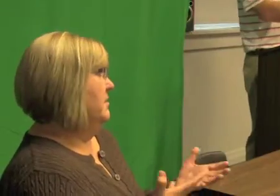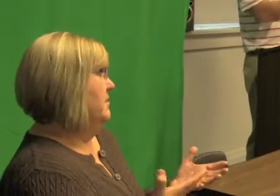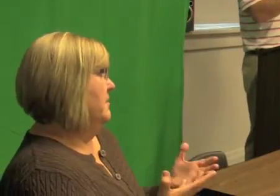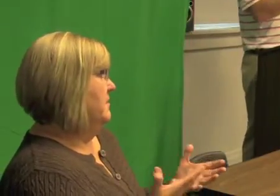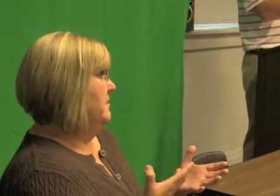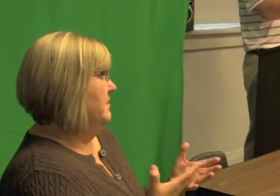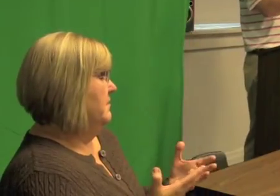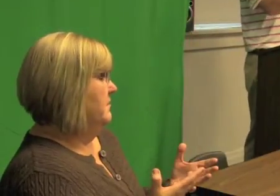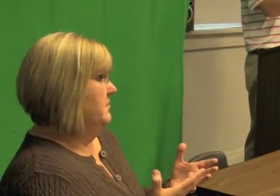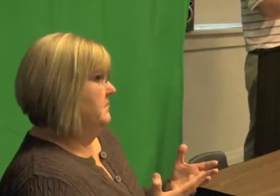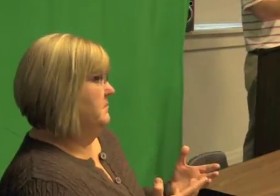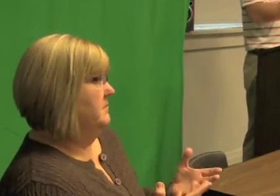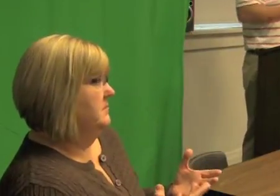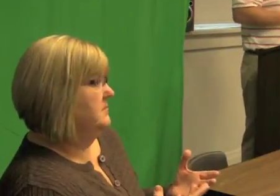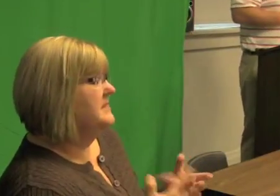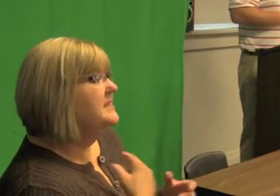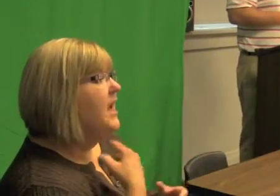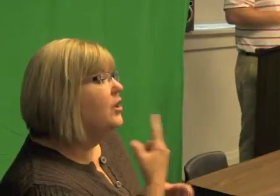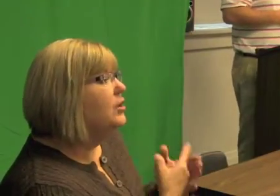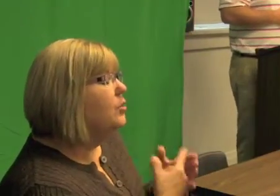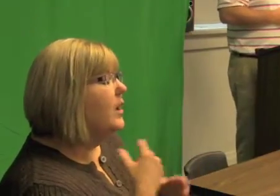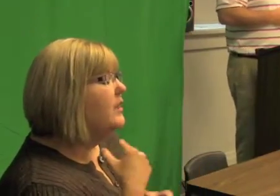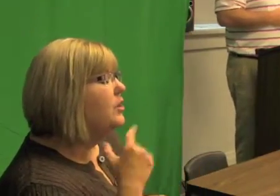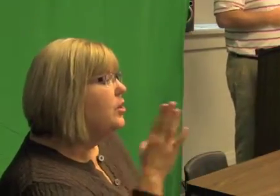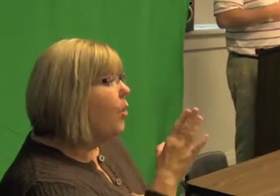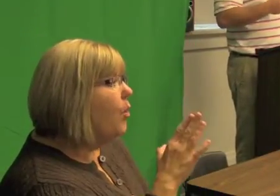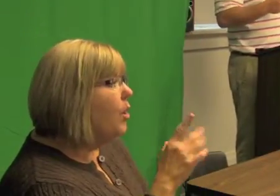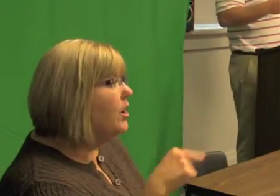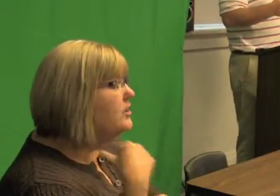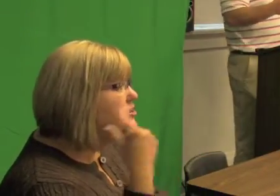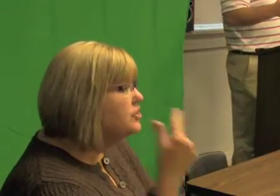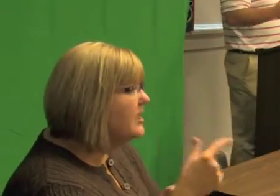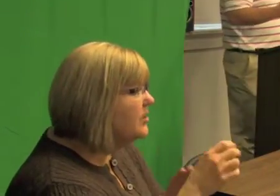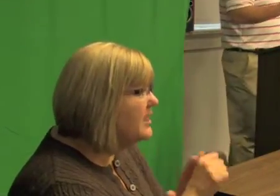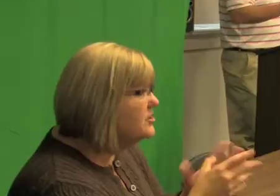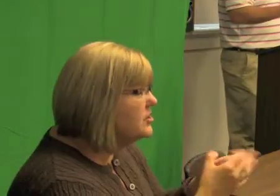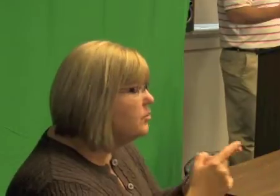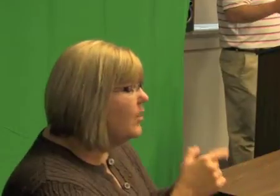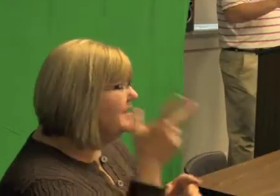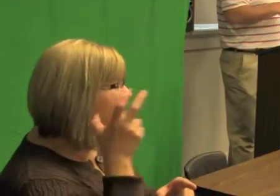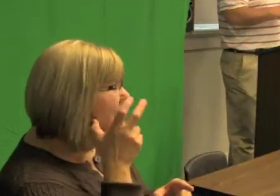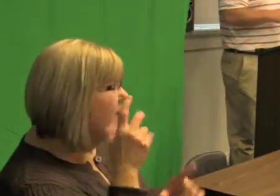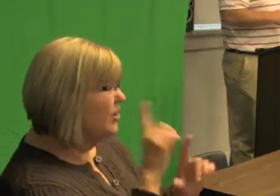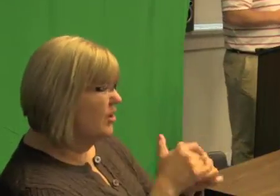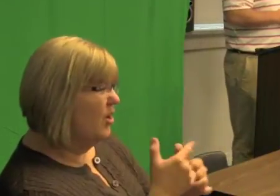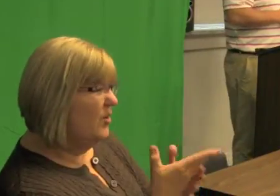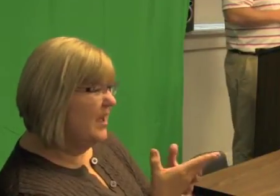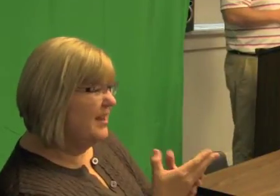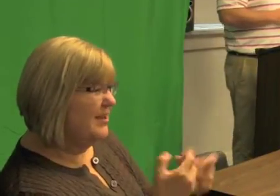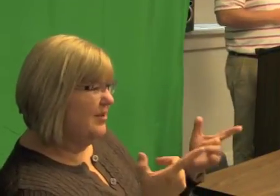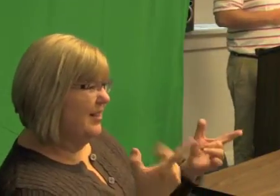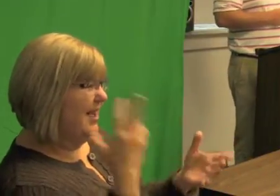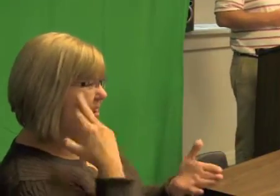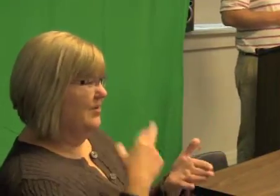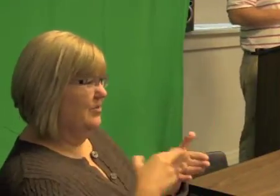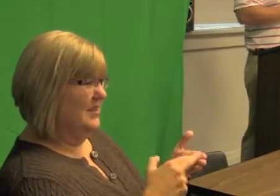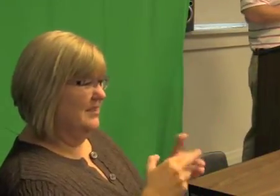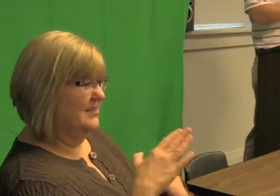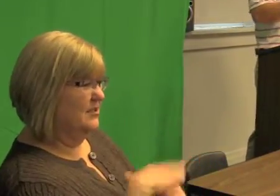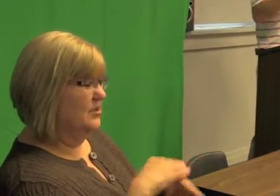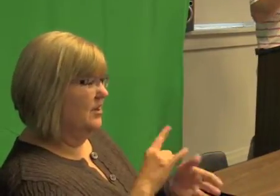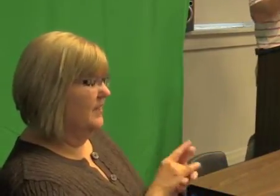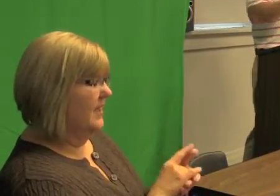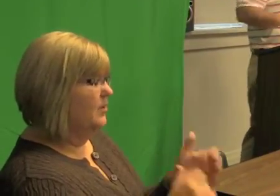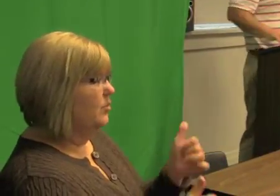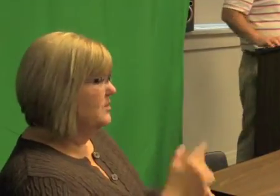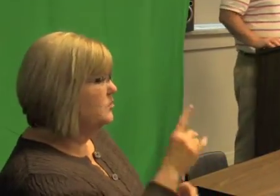adhere to you? They tell you what your generation wants to hear. Do you want to have to go in and do a bunch of research on the item? Which one of those would